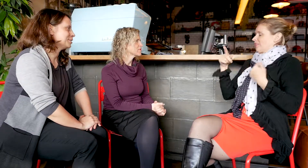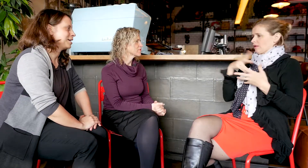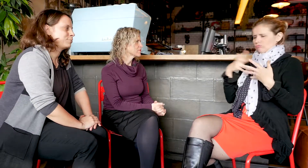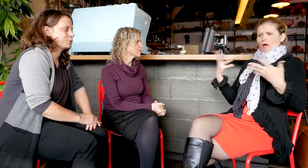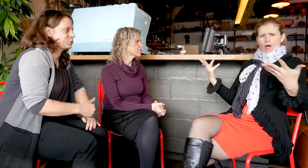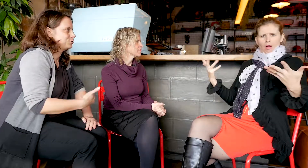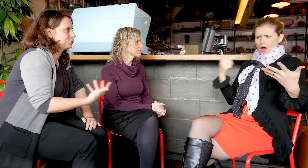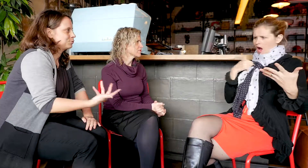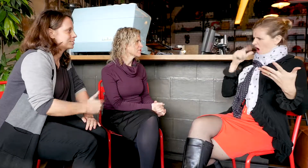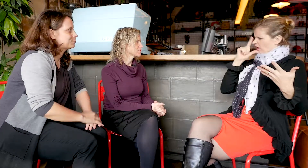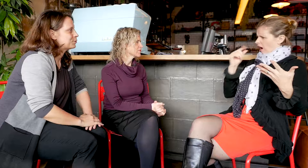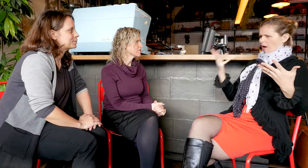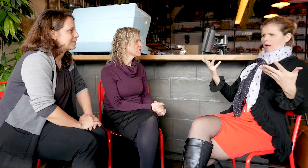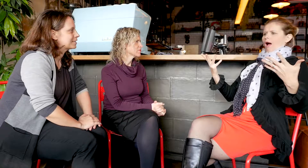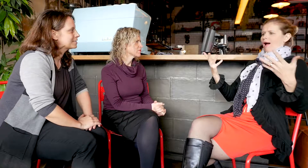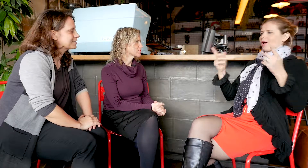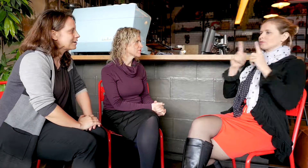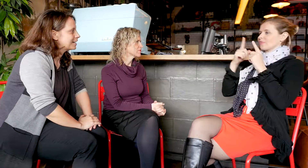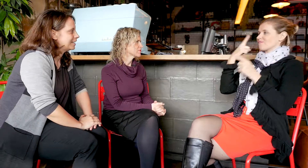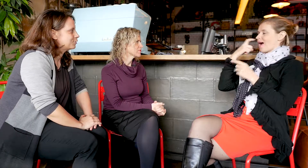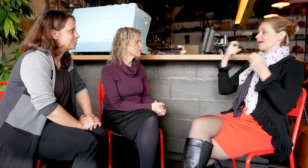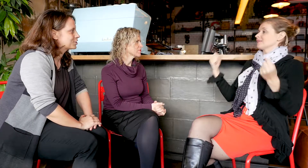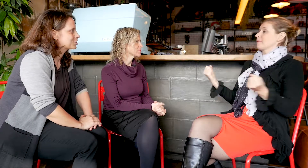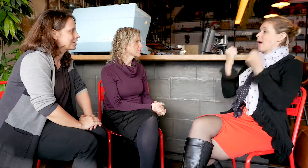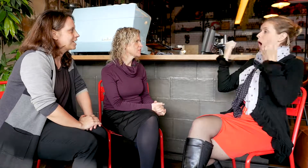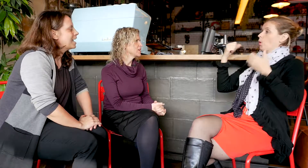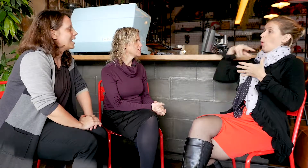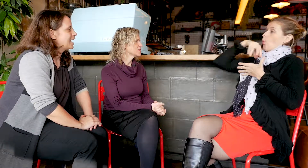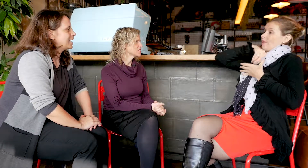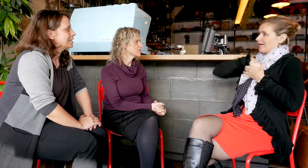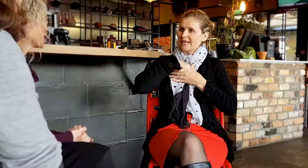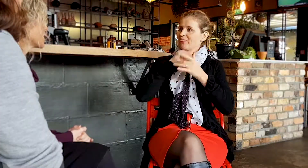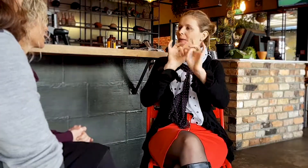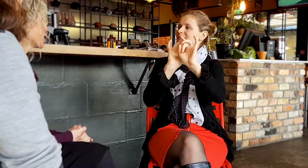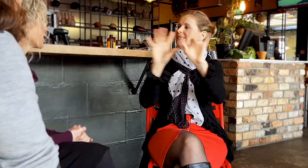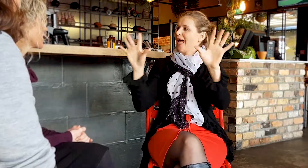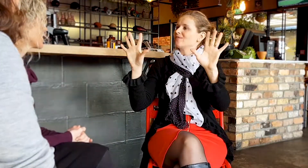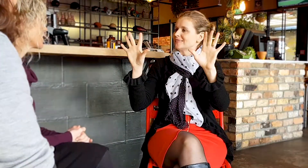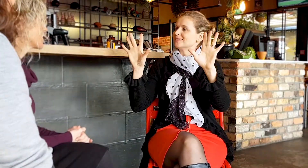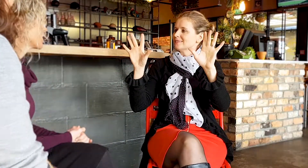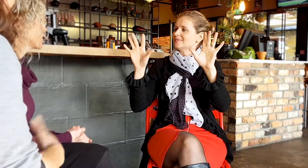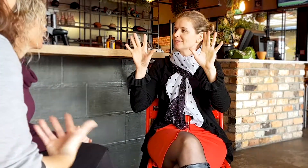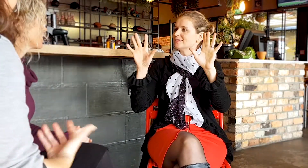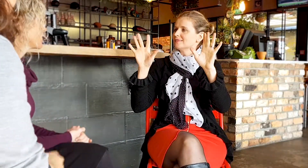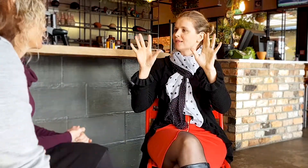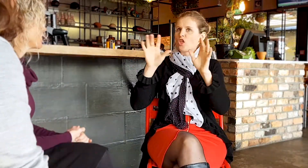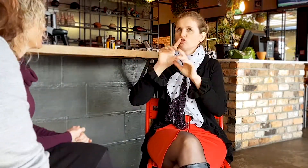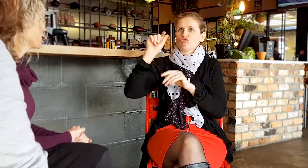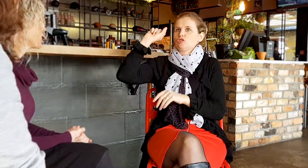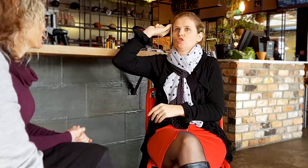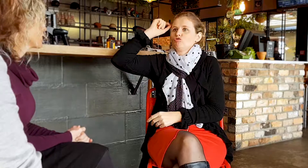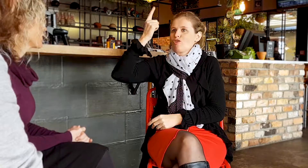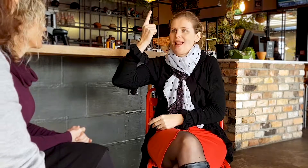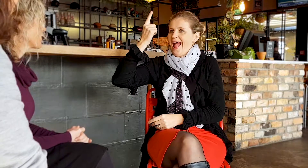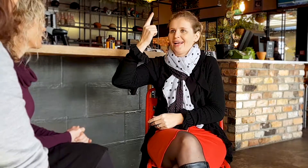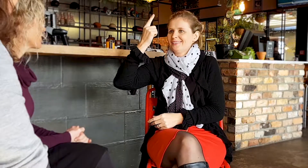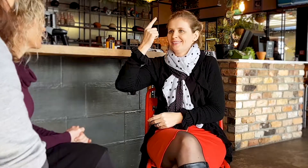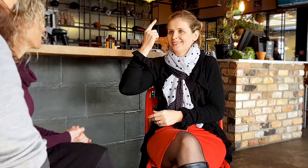able to respond back in sign language. Yes. And, because they found that power from within themselves, they just